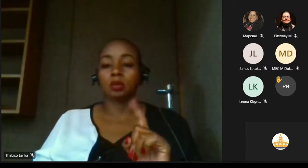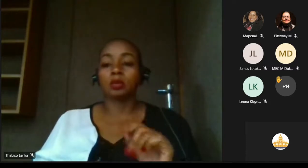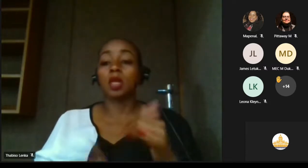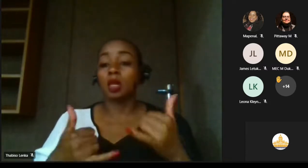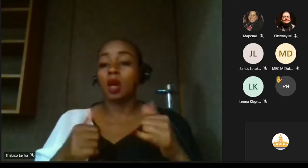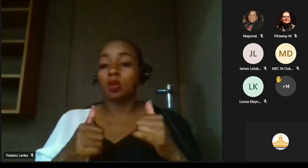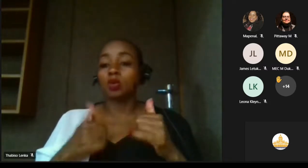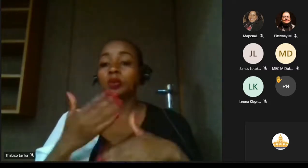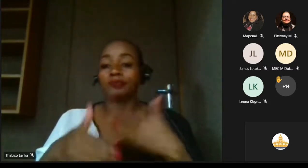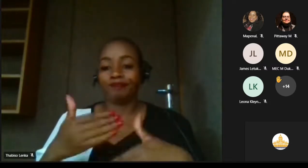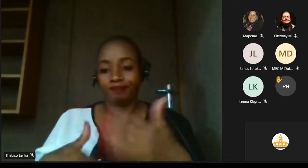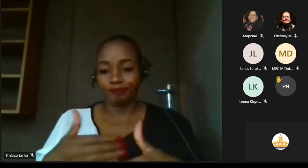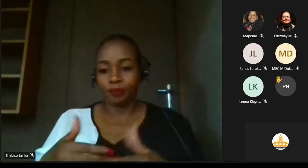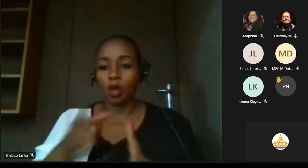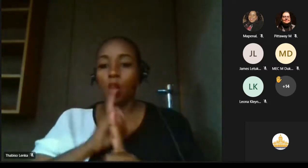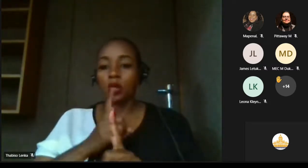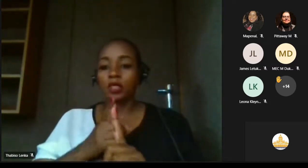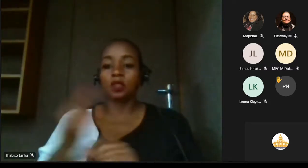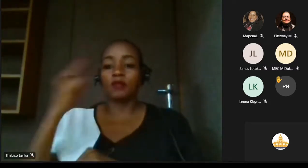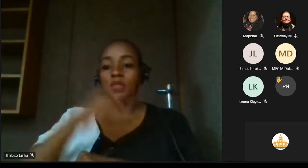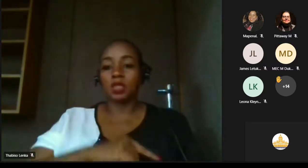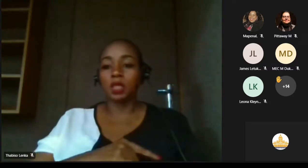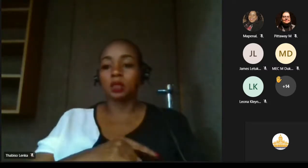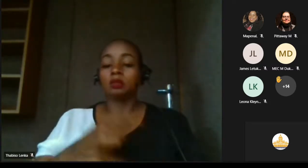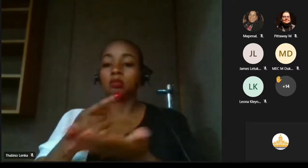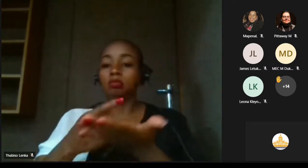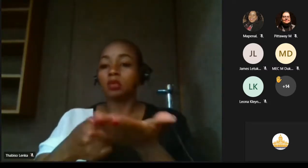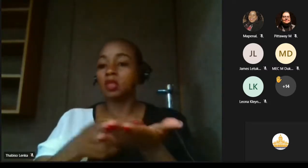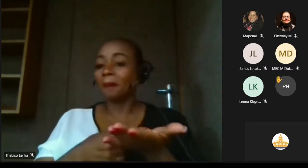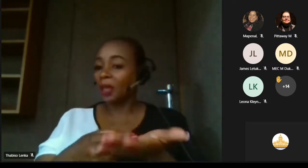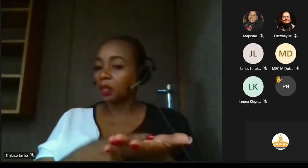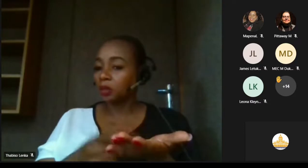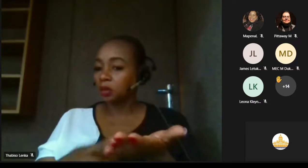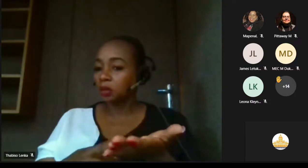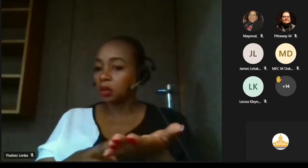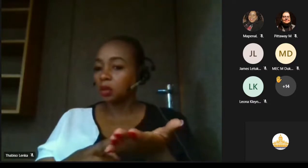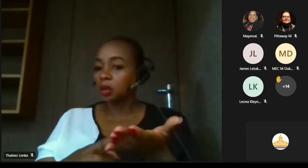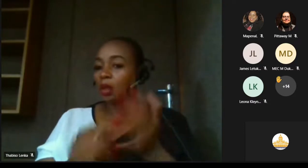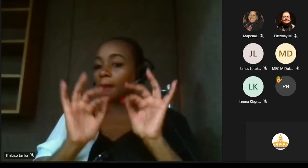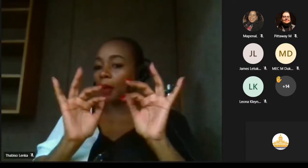proceed to orders of the day, namely debate on